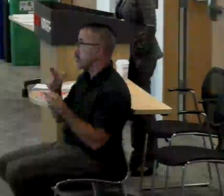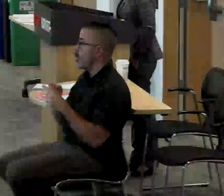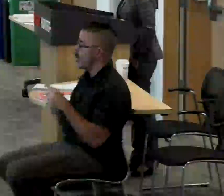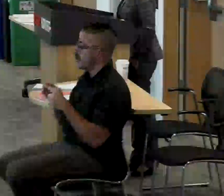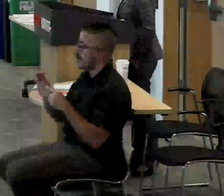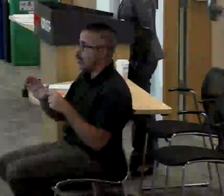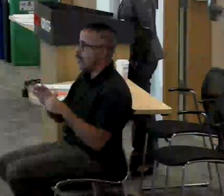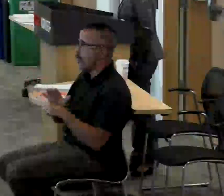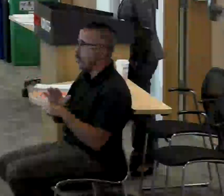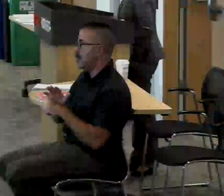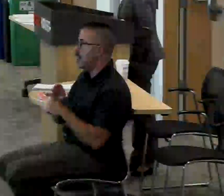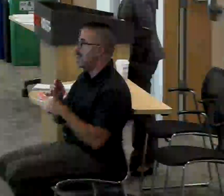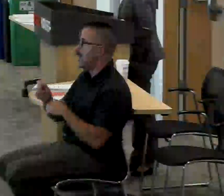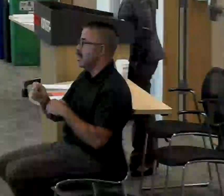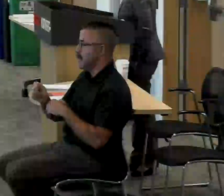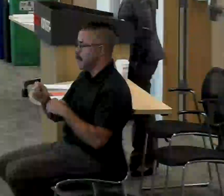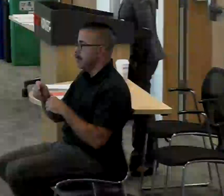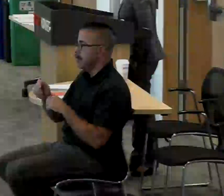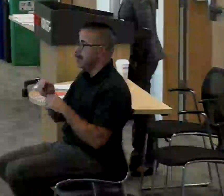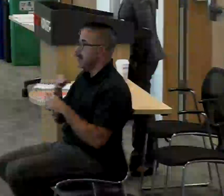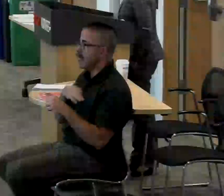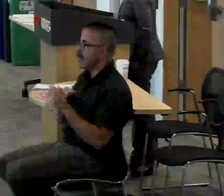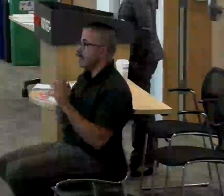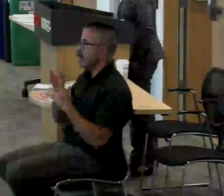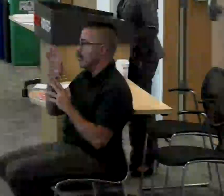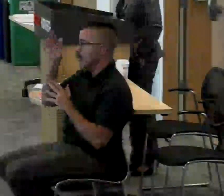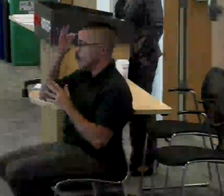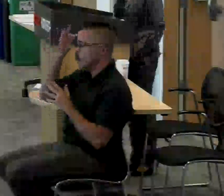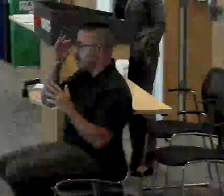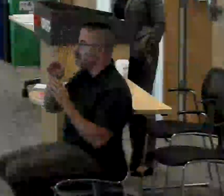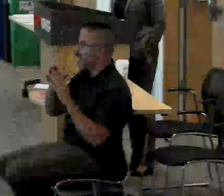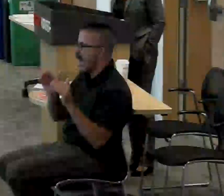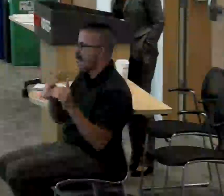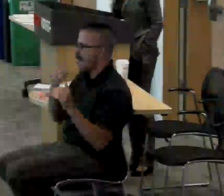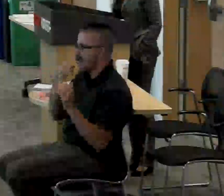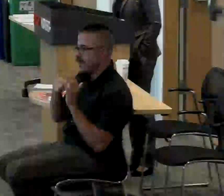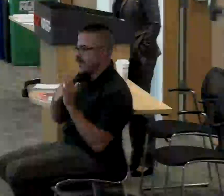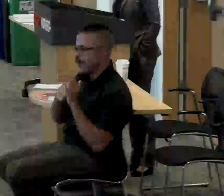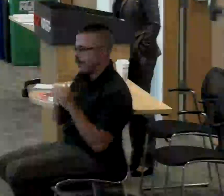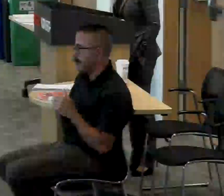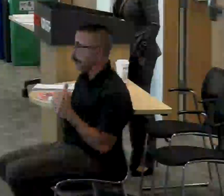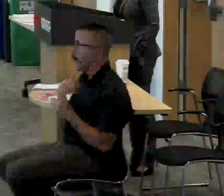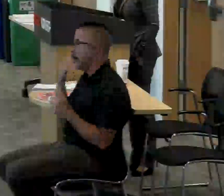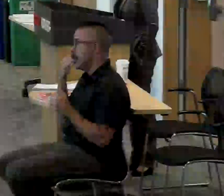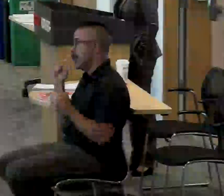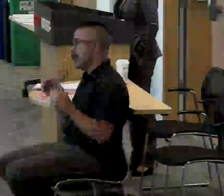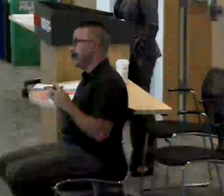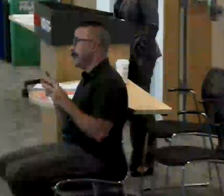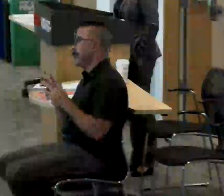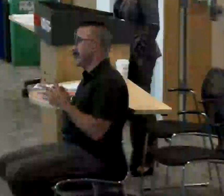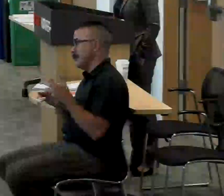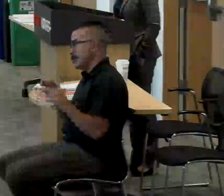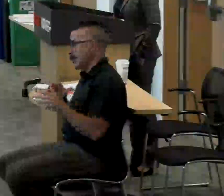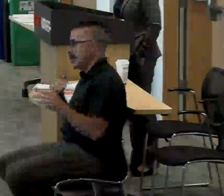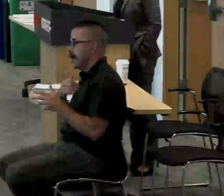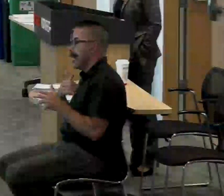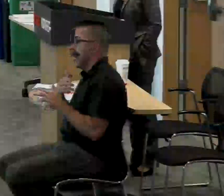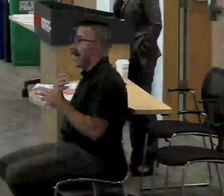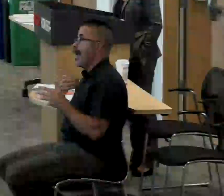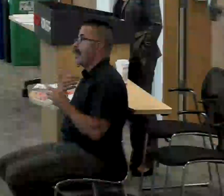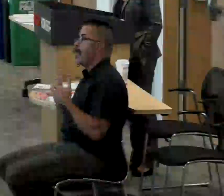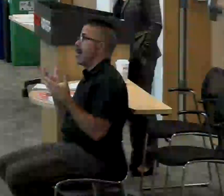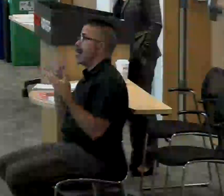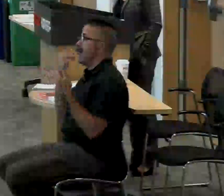So housing is an example of that as well. Confusing, I know, and there's a lot of information I'm throwing at